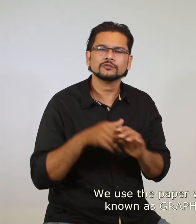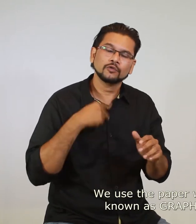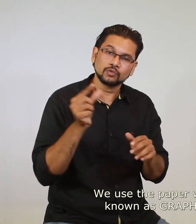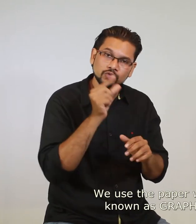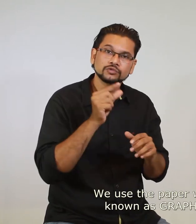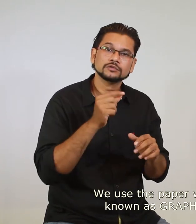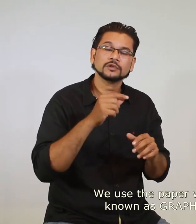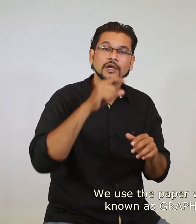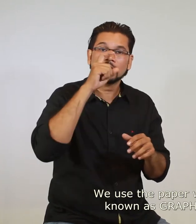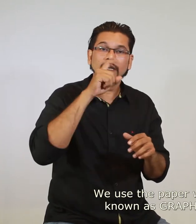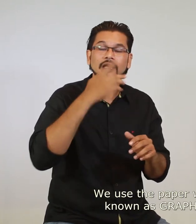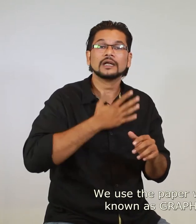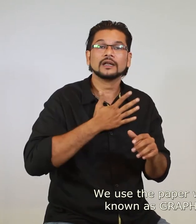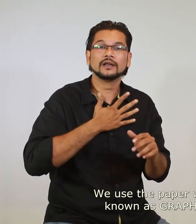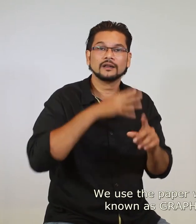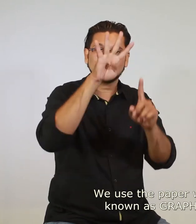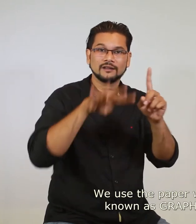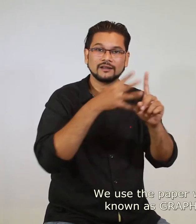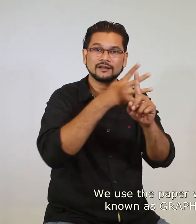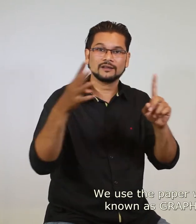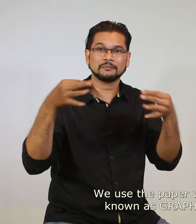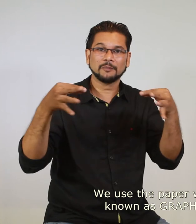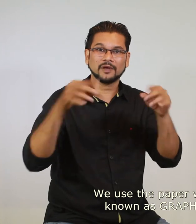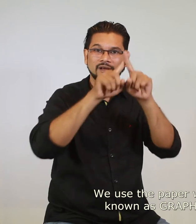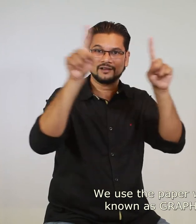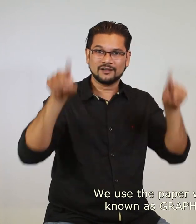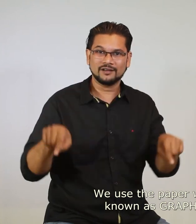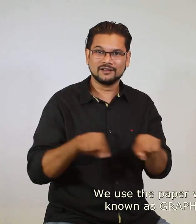We use the paper with grids known as graph paper.